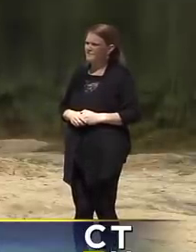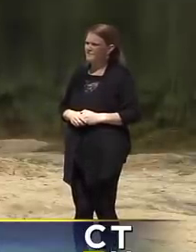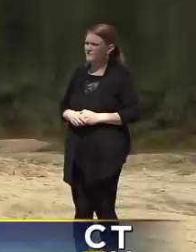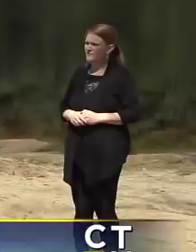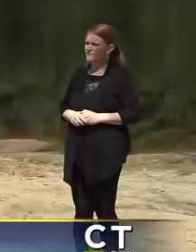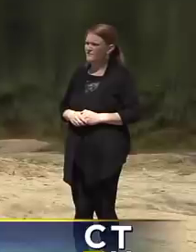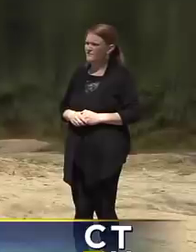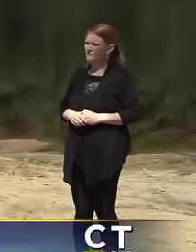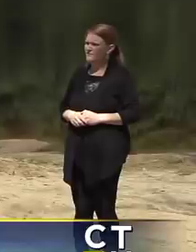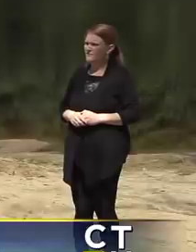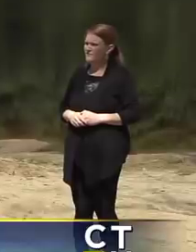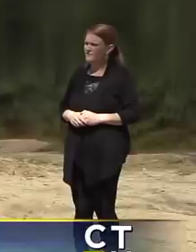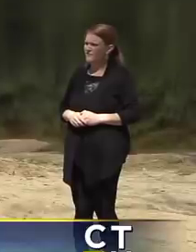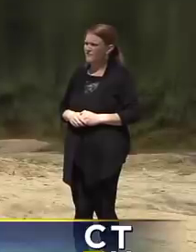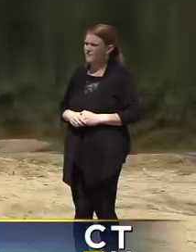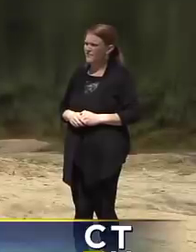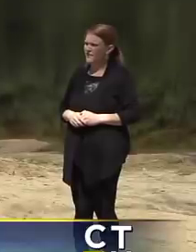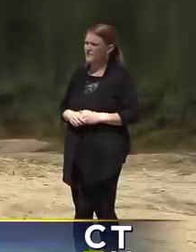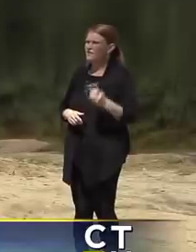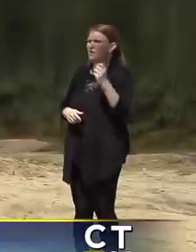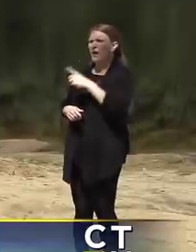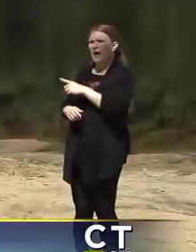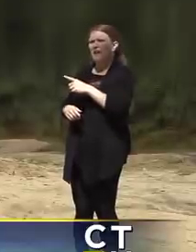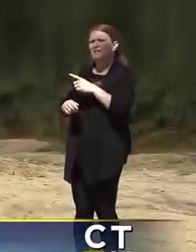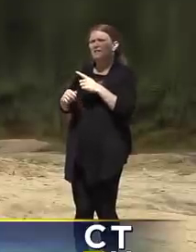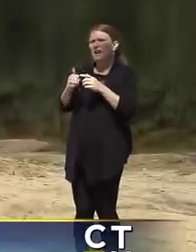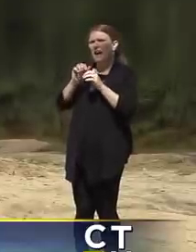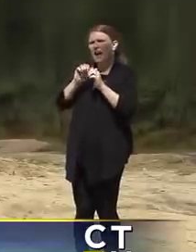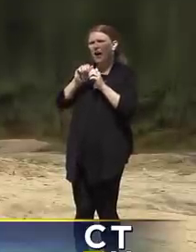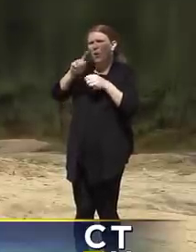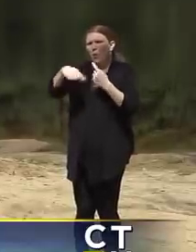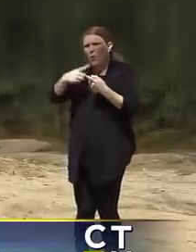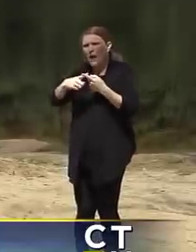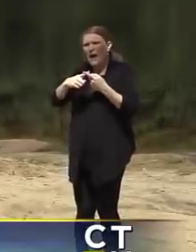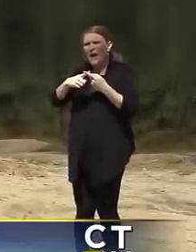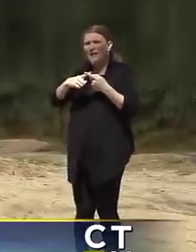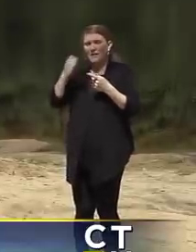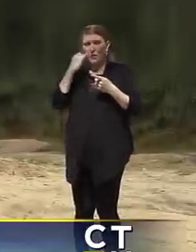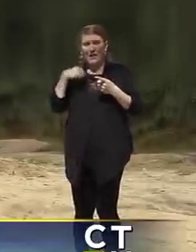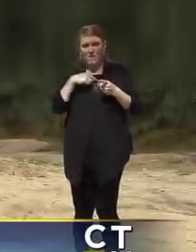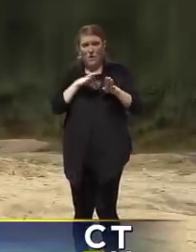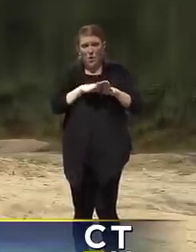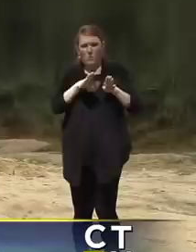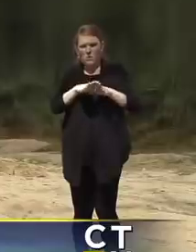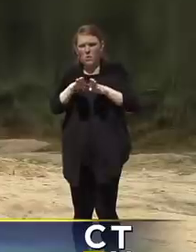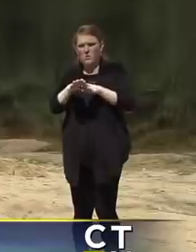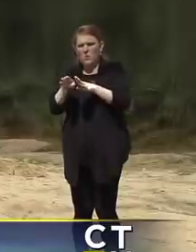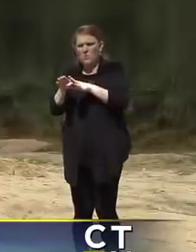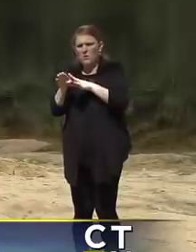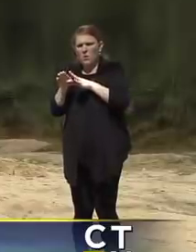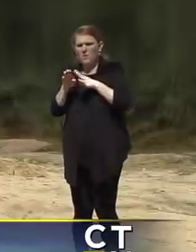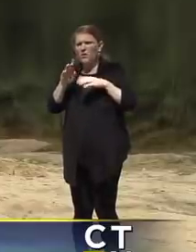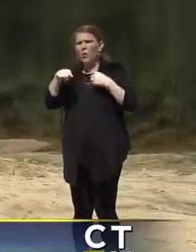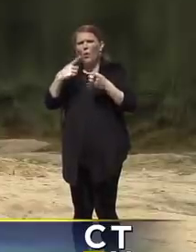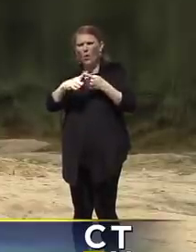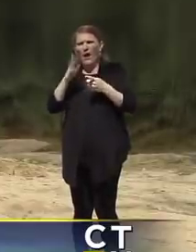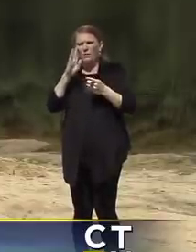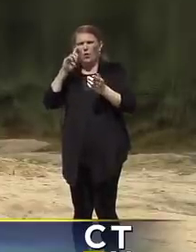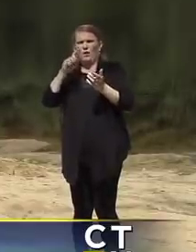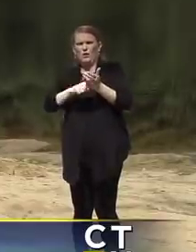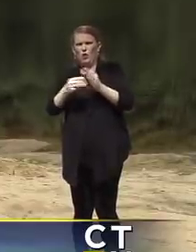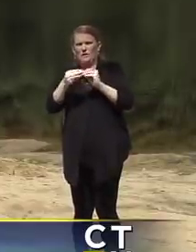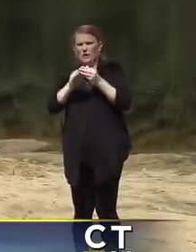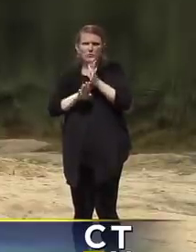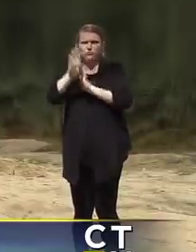Like, when will we know whether reopening caused some sort of increase in hospitalizations or in active cases? Well, I mean, we've